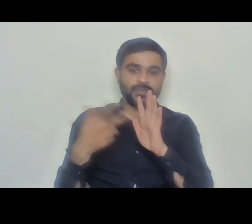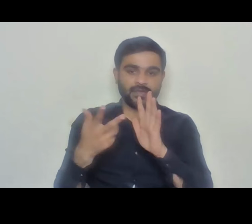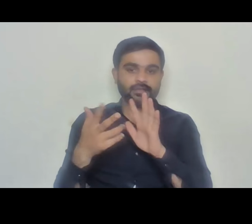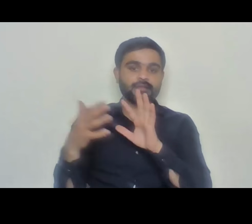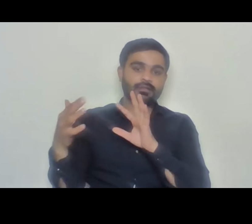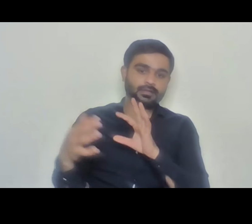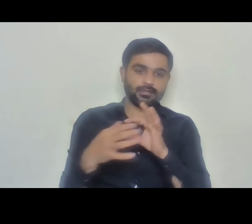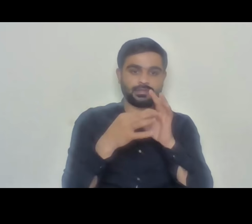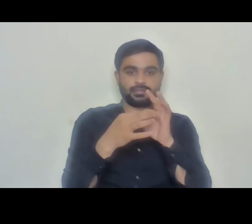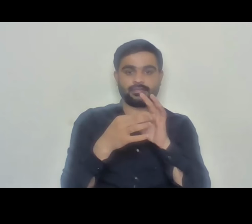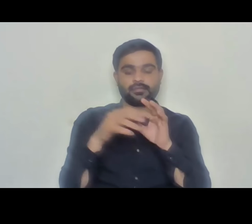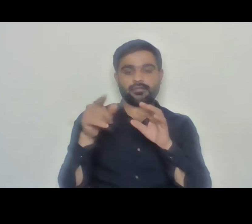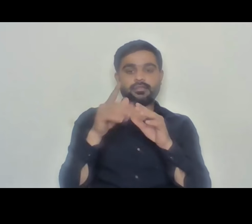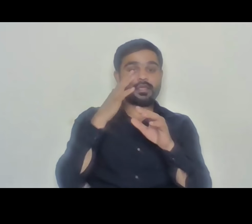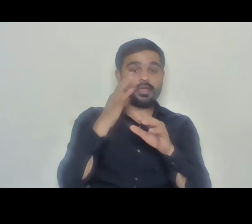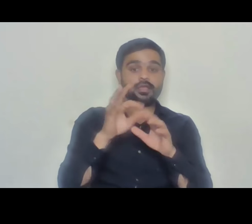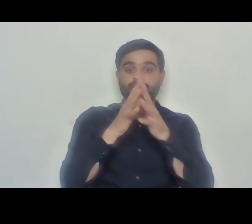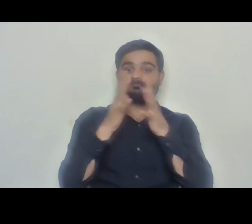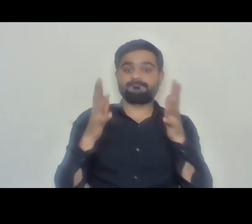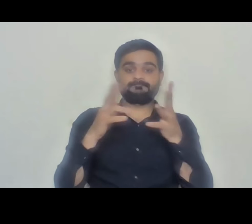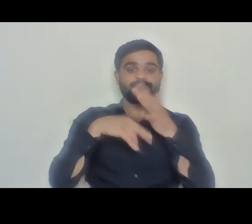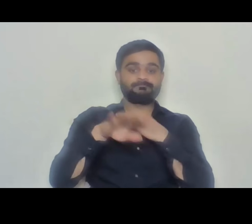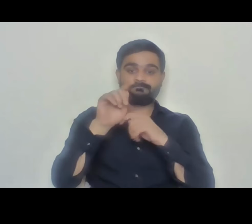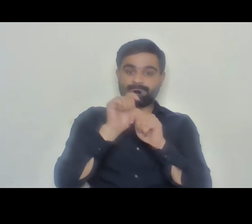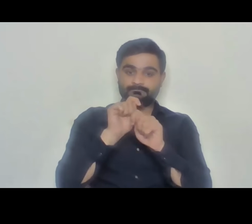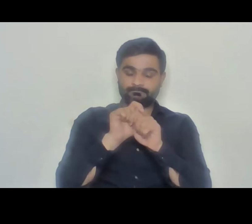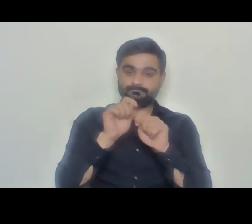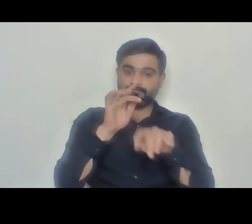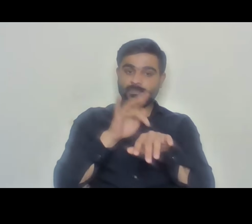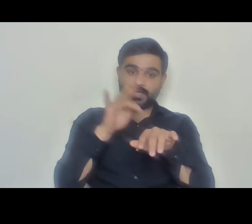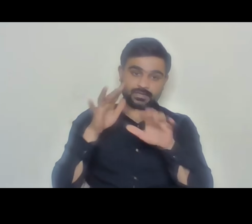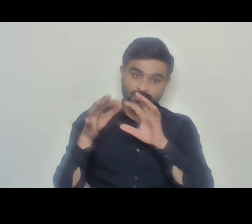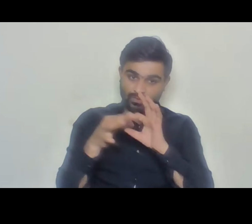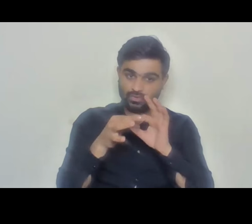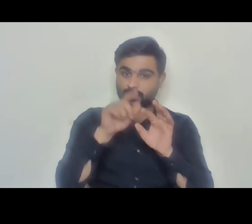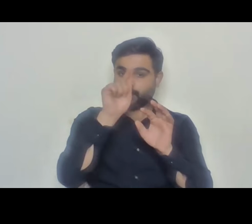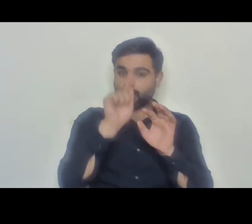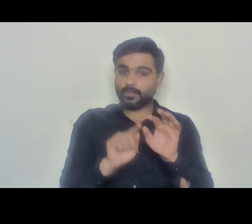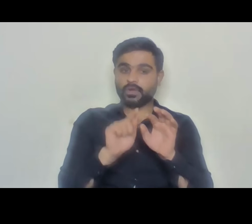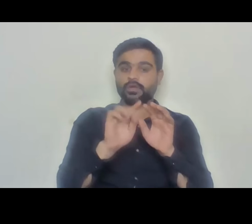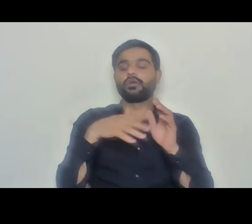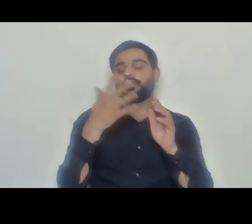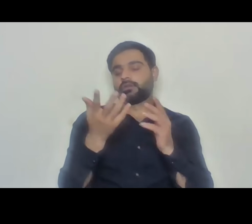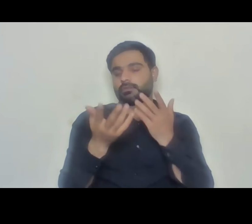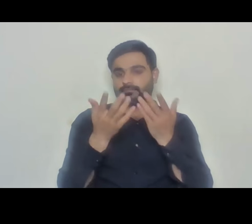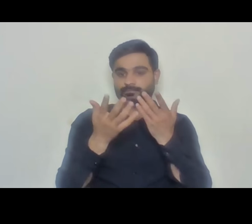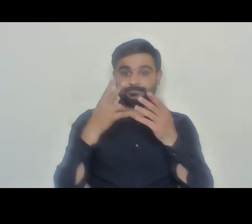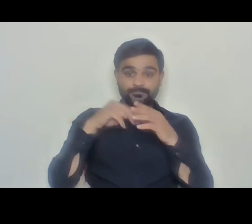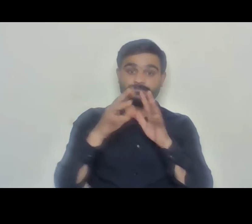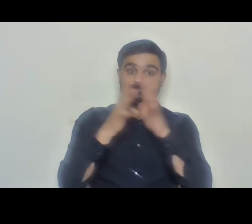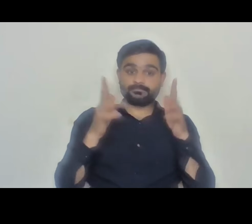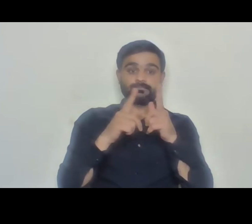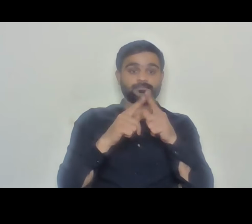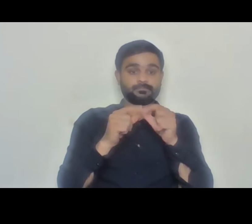and and it requires a lot of textual or, and it requires a, a big